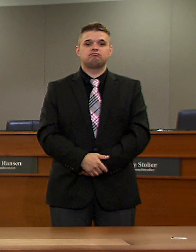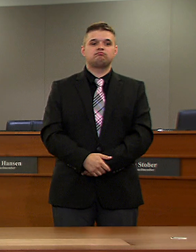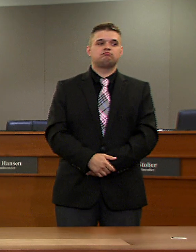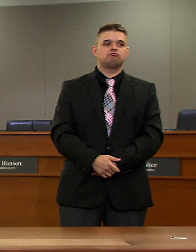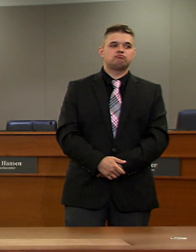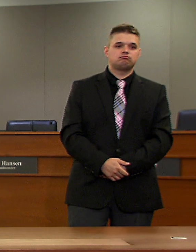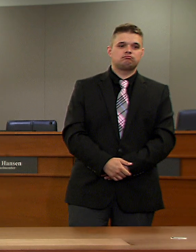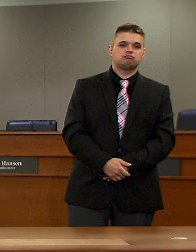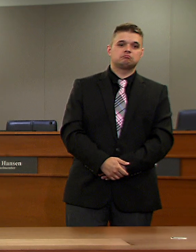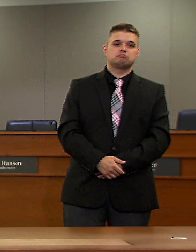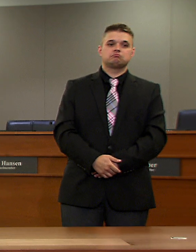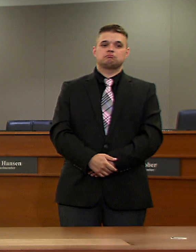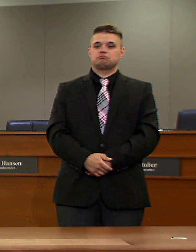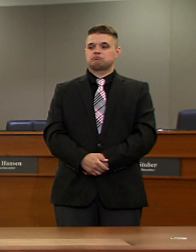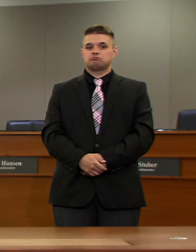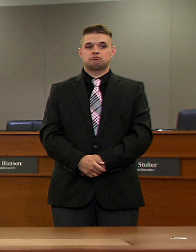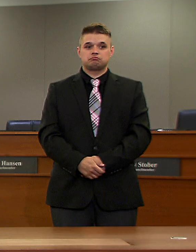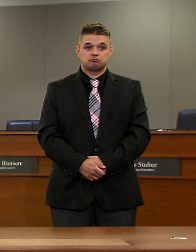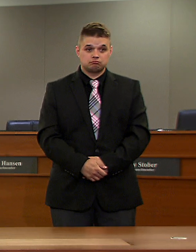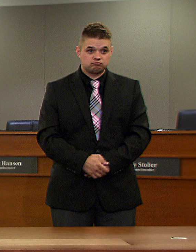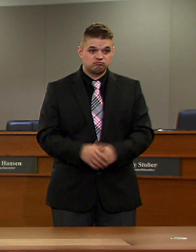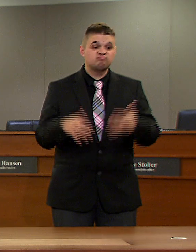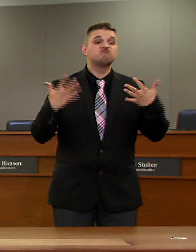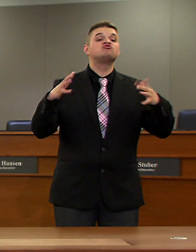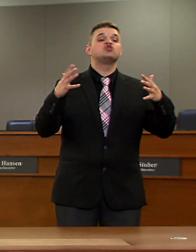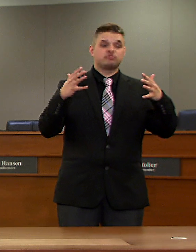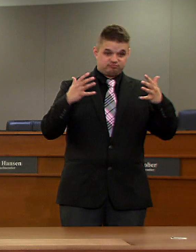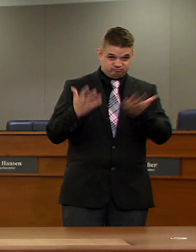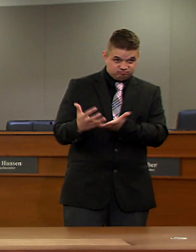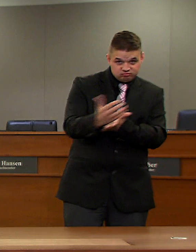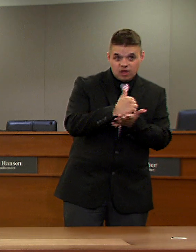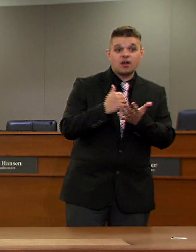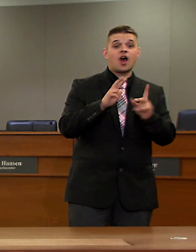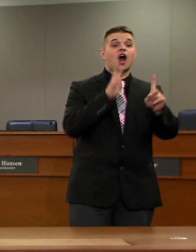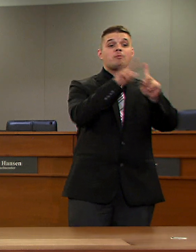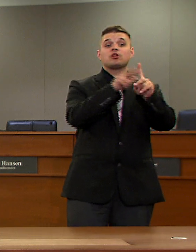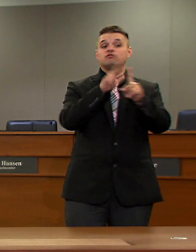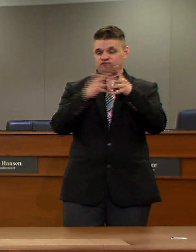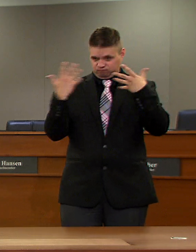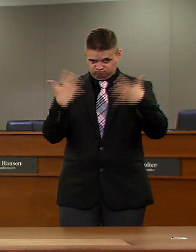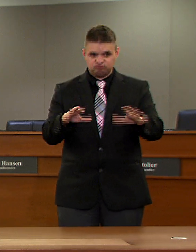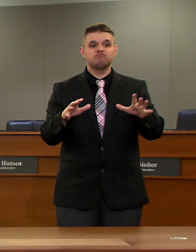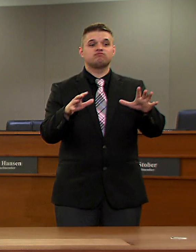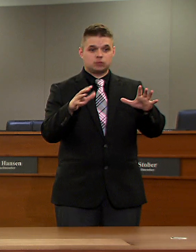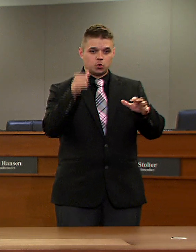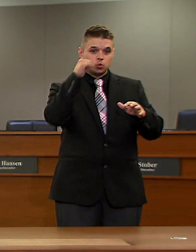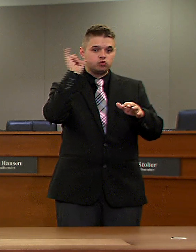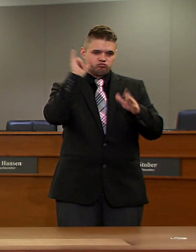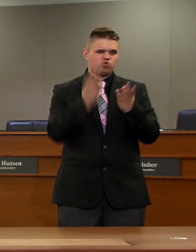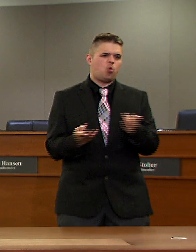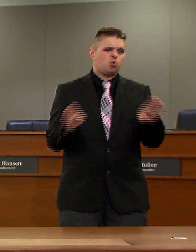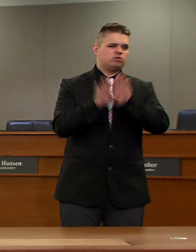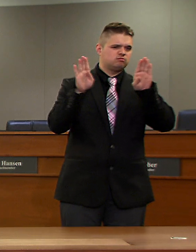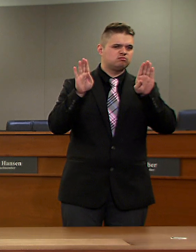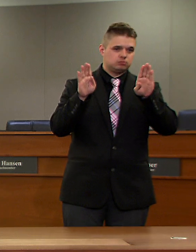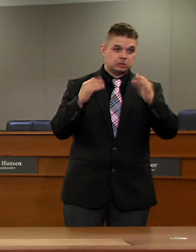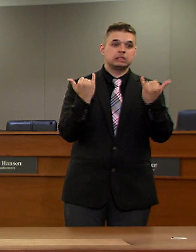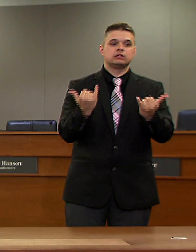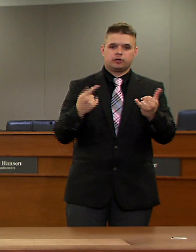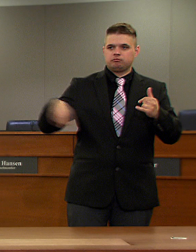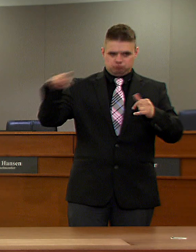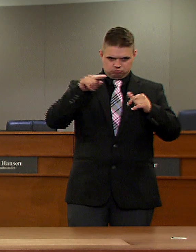The first round of applications closed yesterday, one day, and are currently being